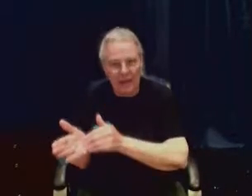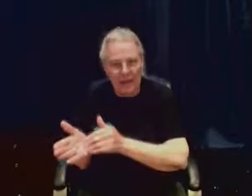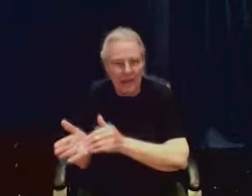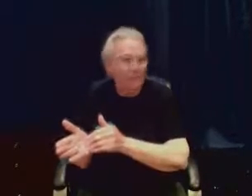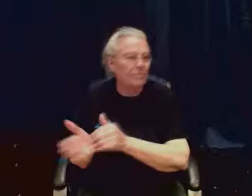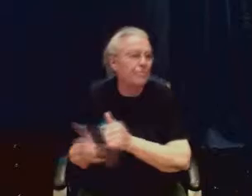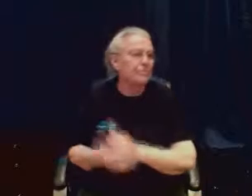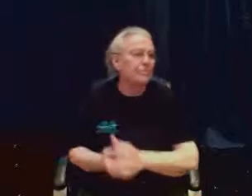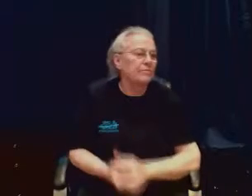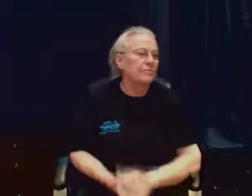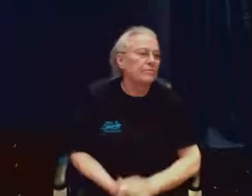again.